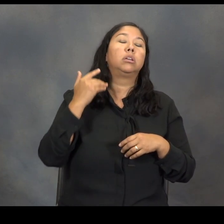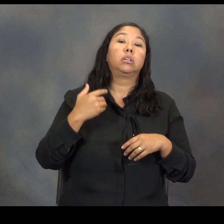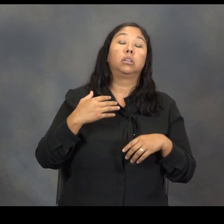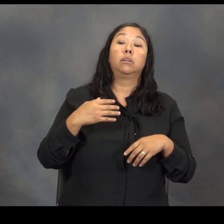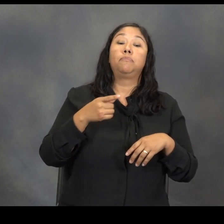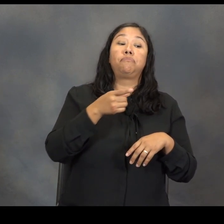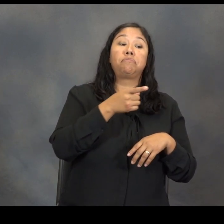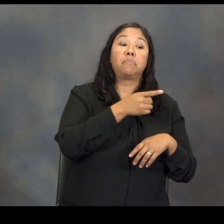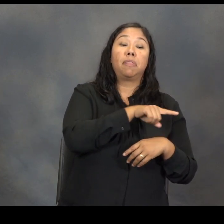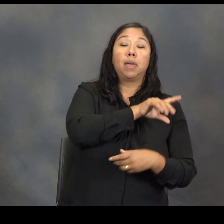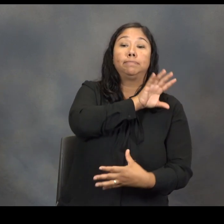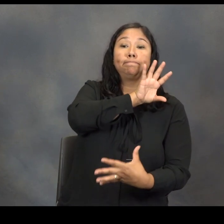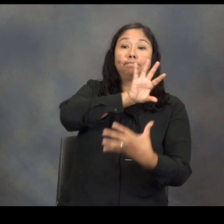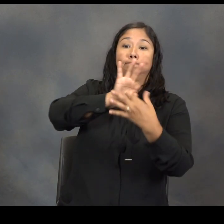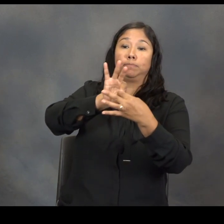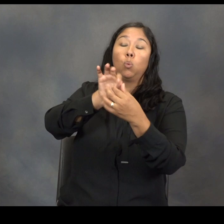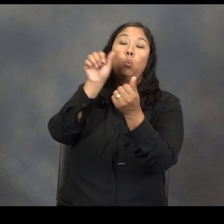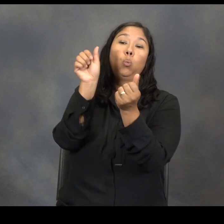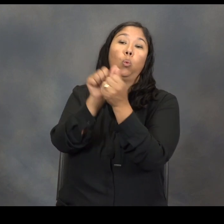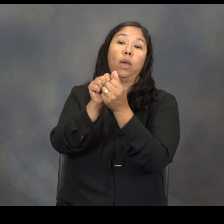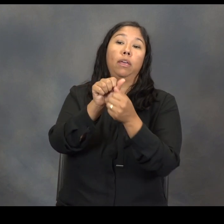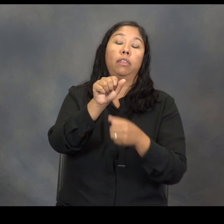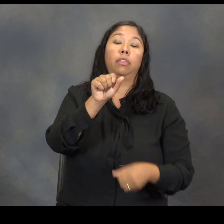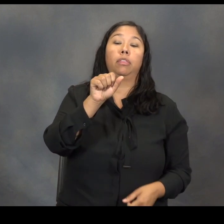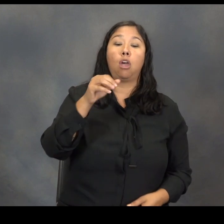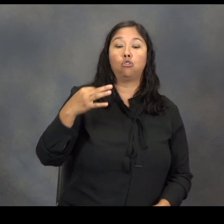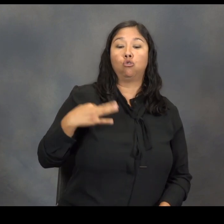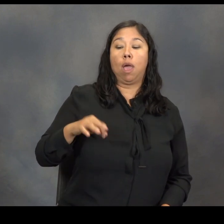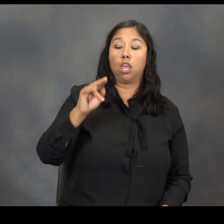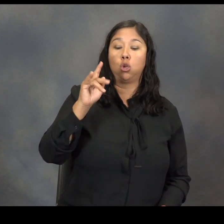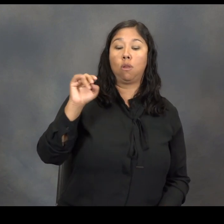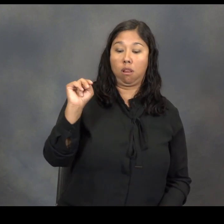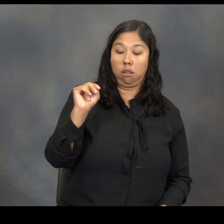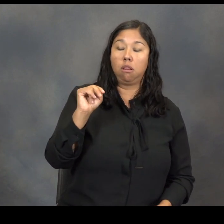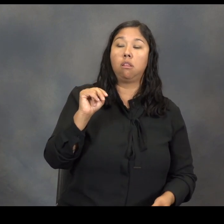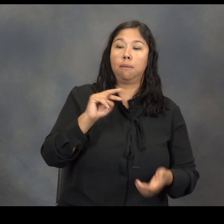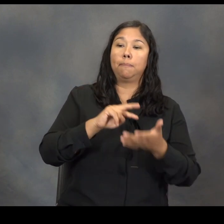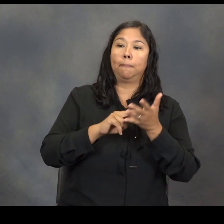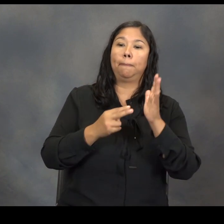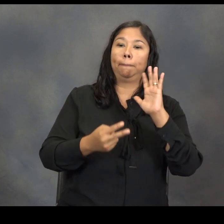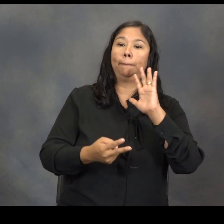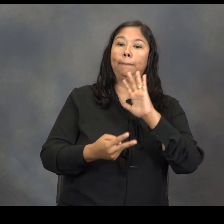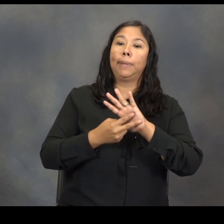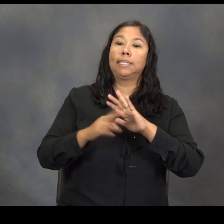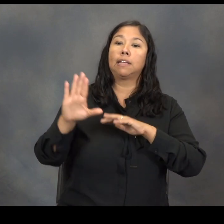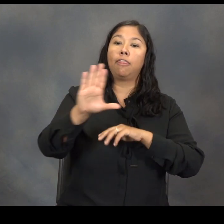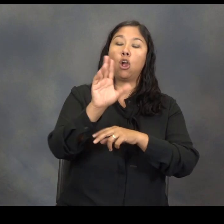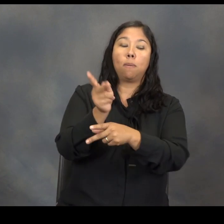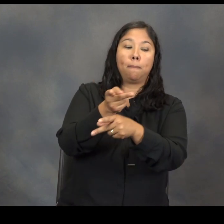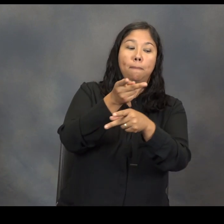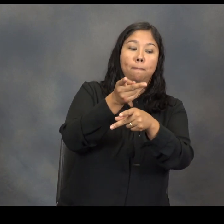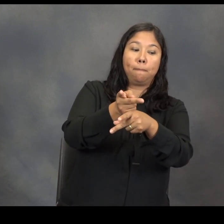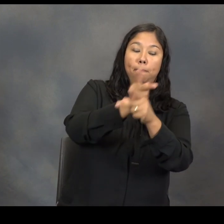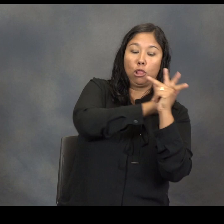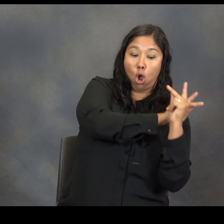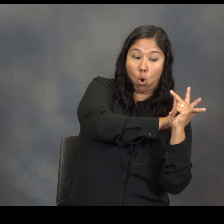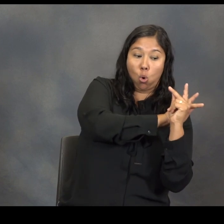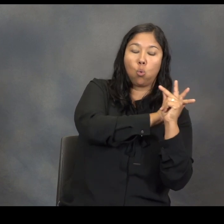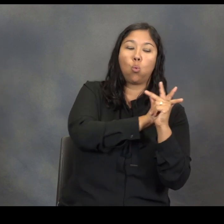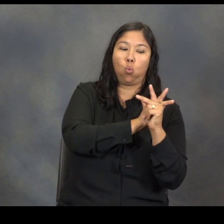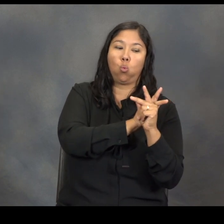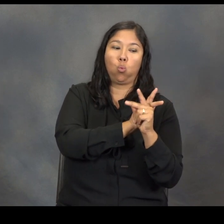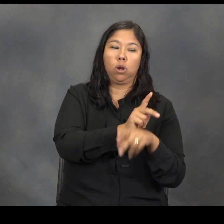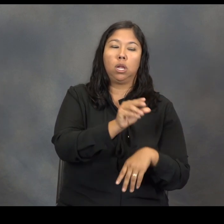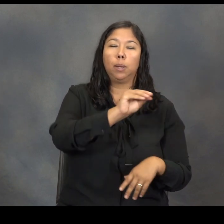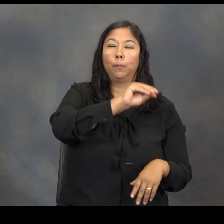unions in town is not only are they guaranteed a low interest rate, which makes a big difference over the life of the loan in terms